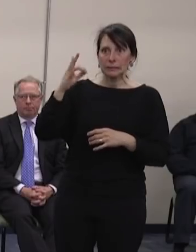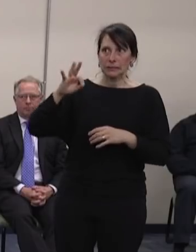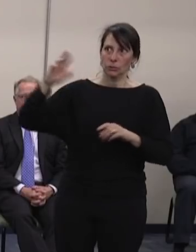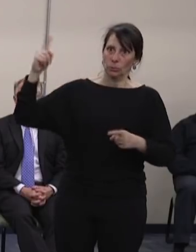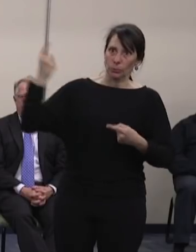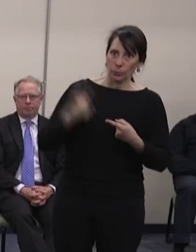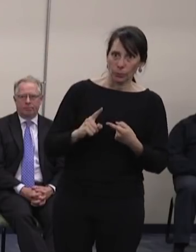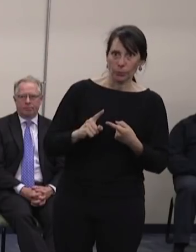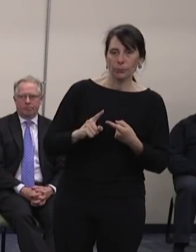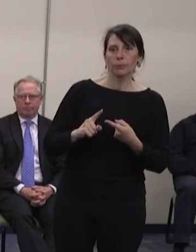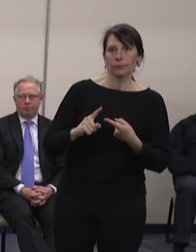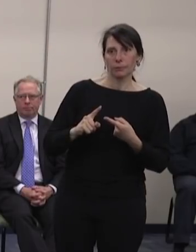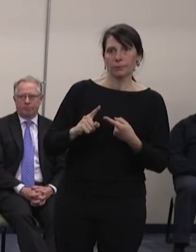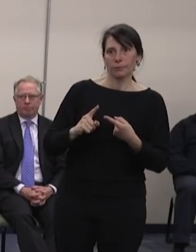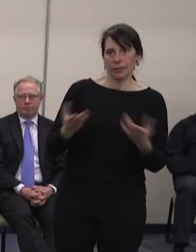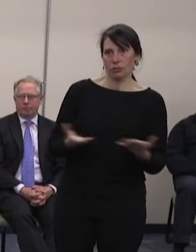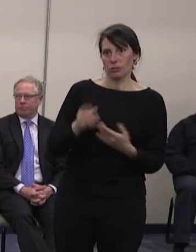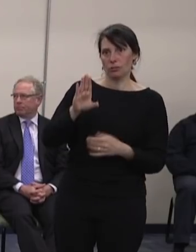Thank you.